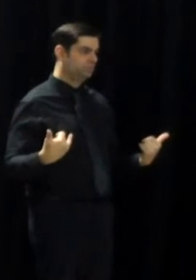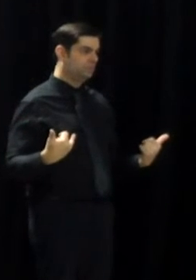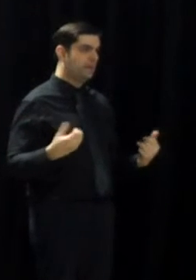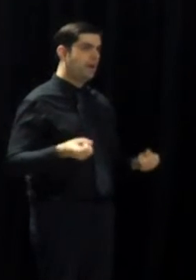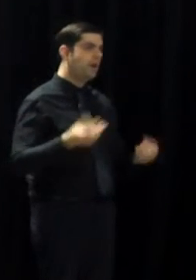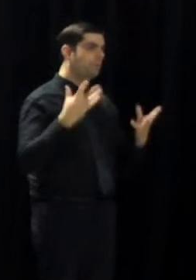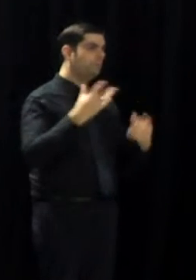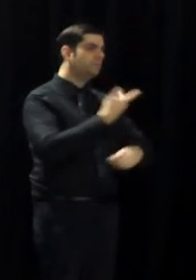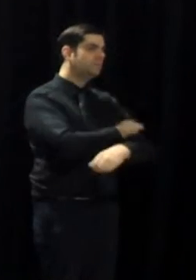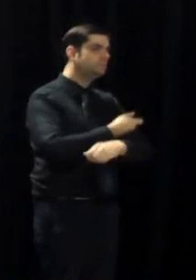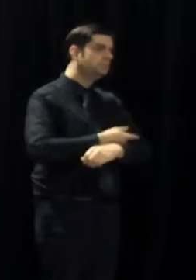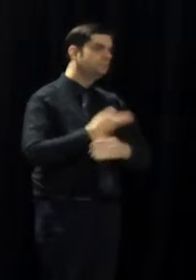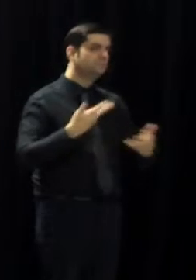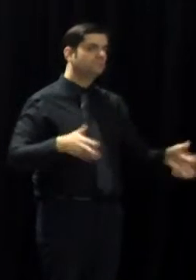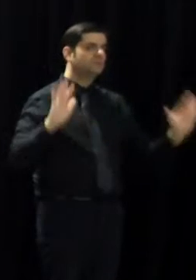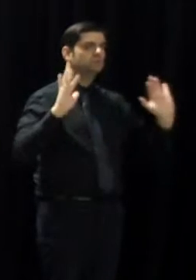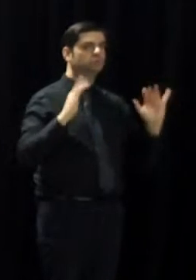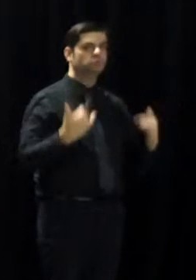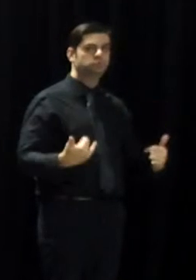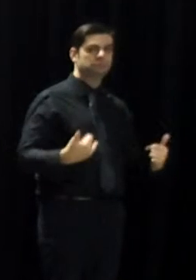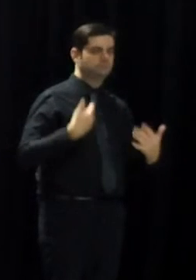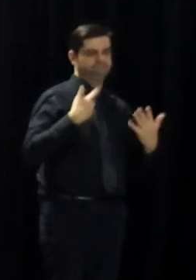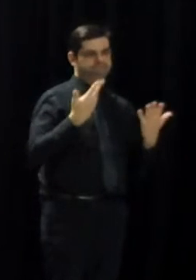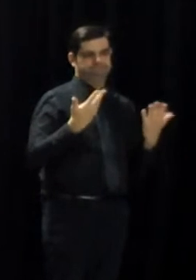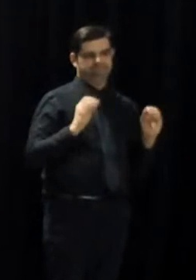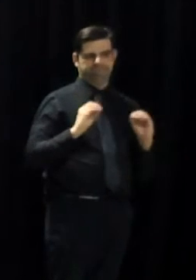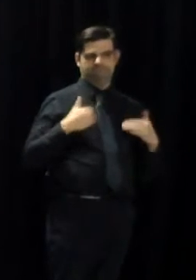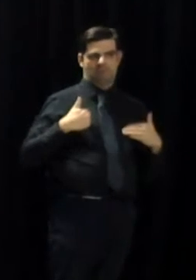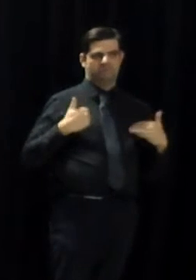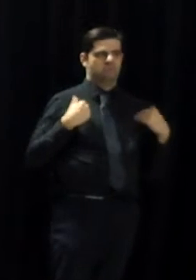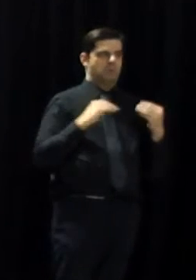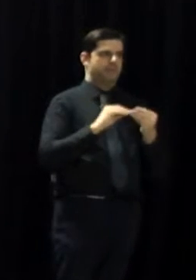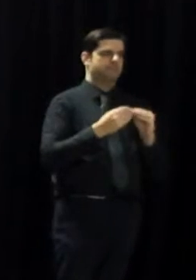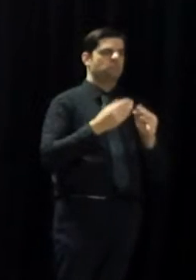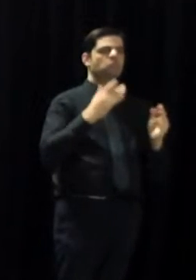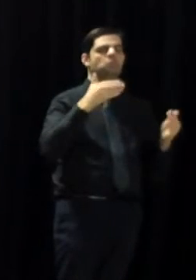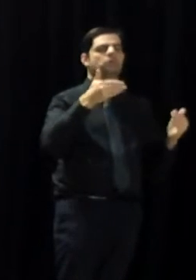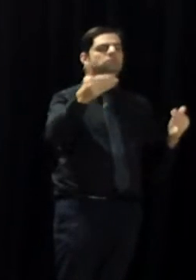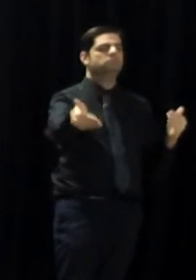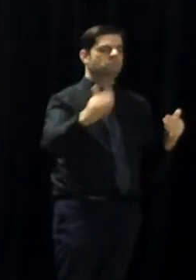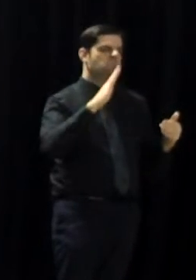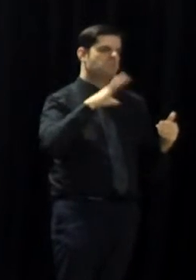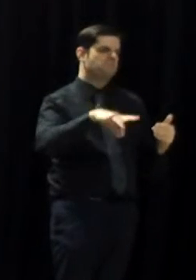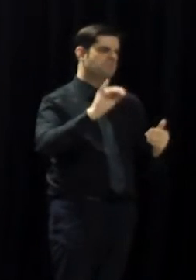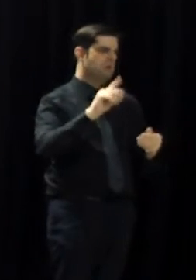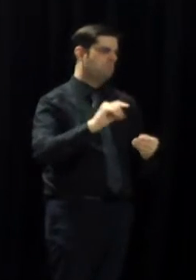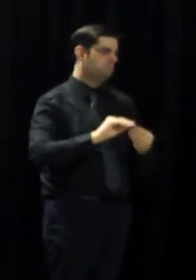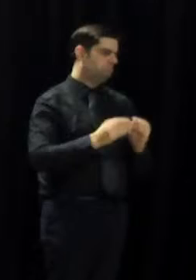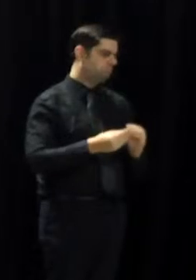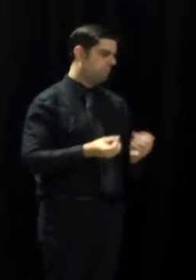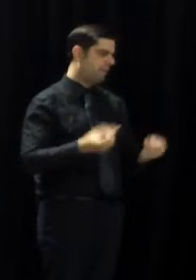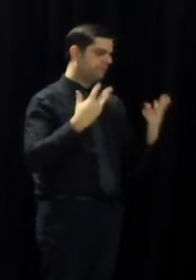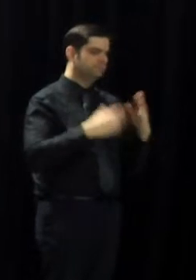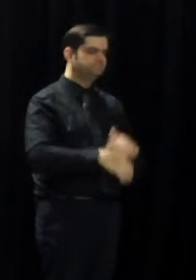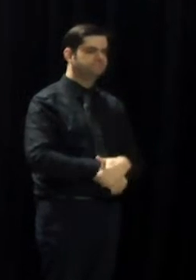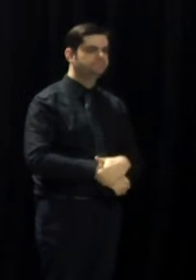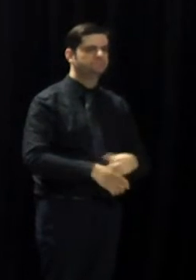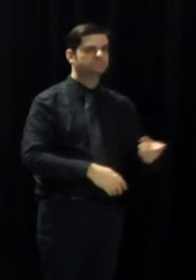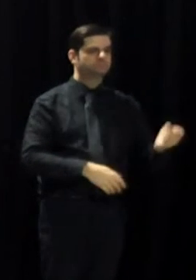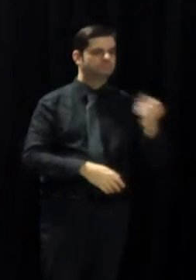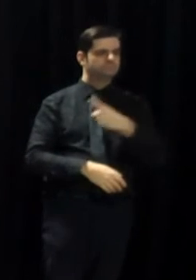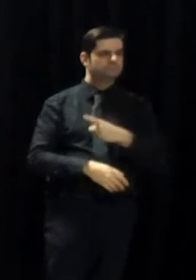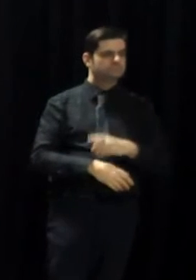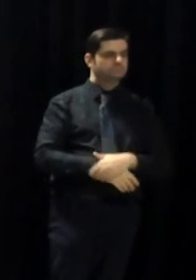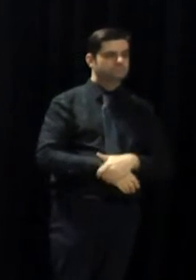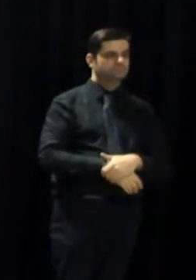St. Joseph's and Crouse, their staff hadn't had any vaccinations yet Upstate is holding on to some product for them, according to the governor. Do you